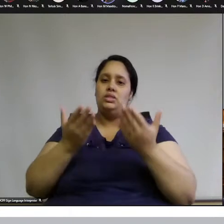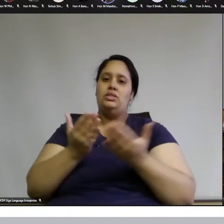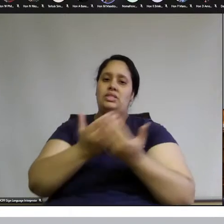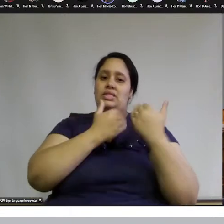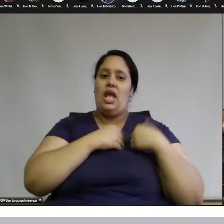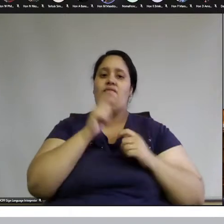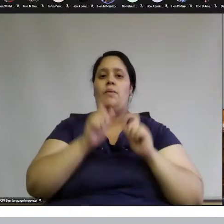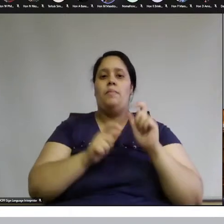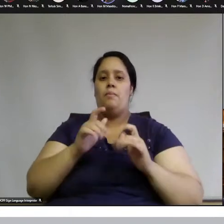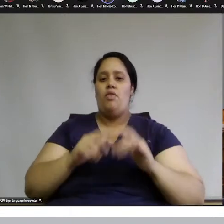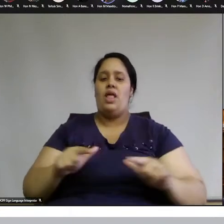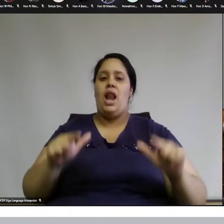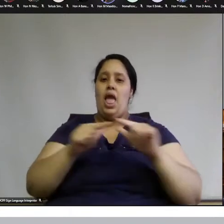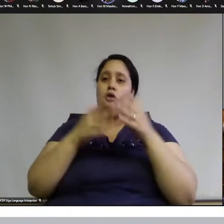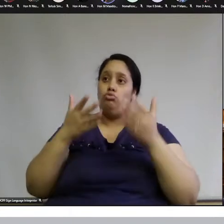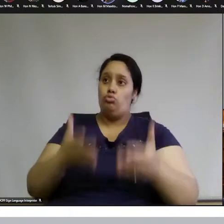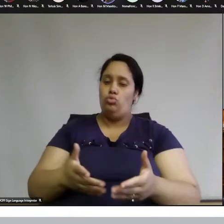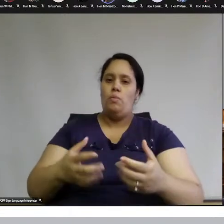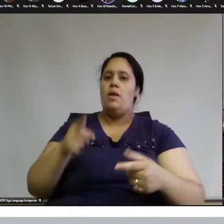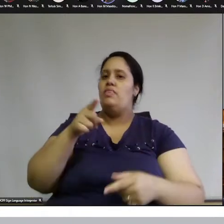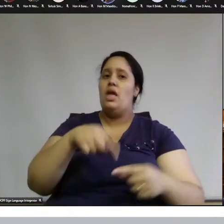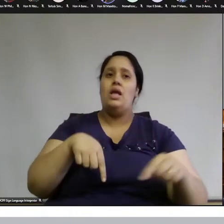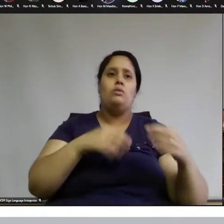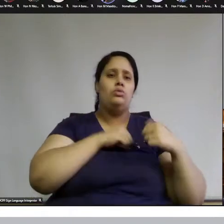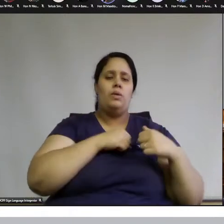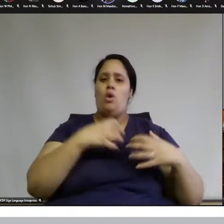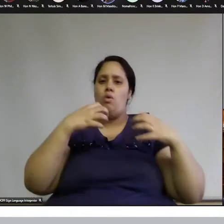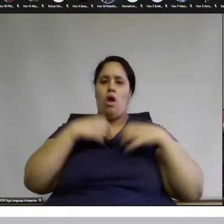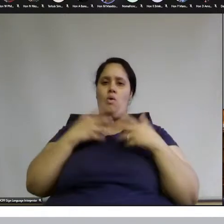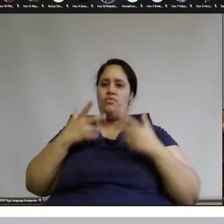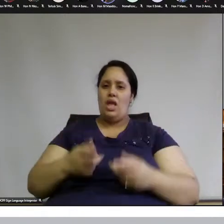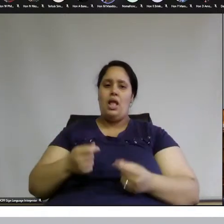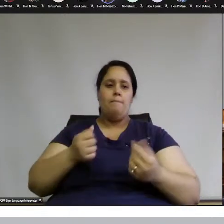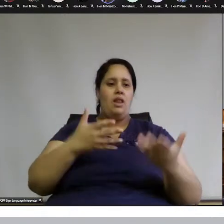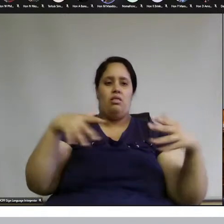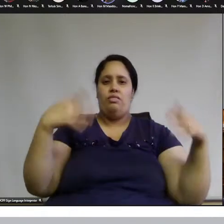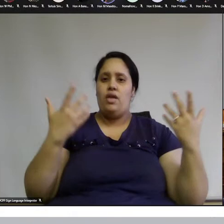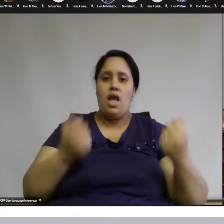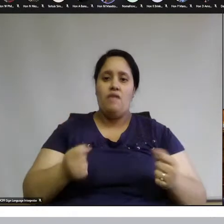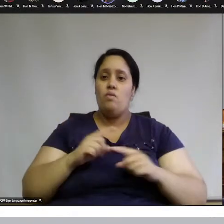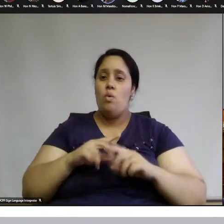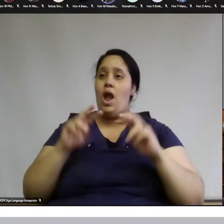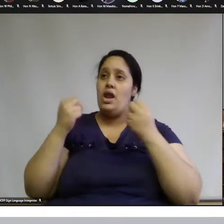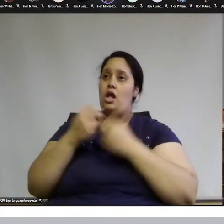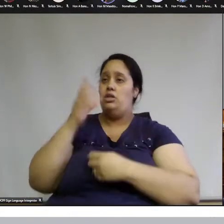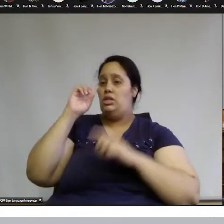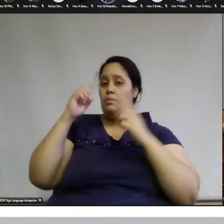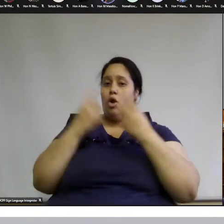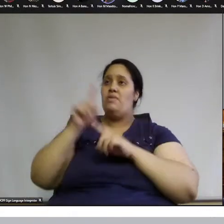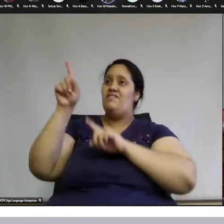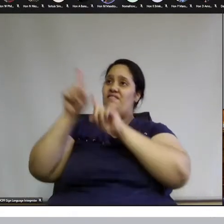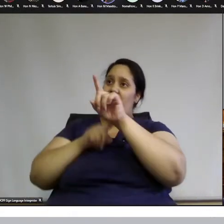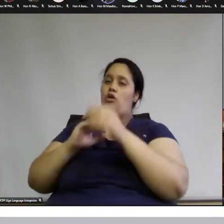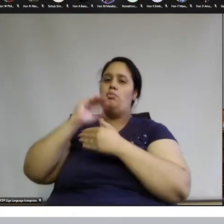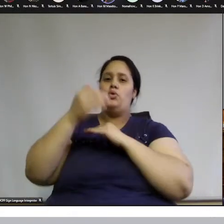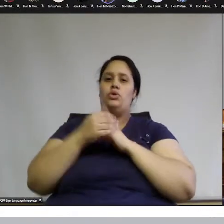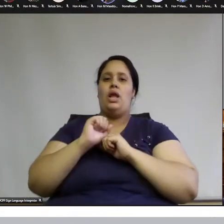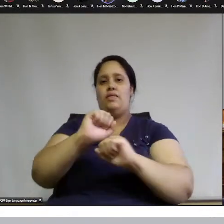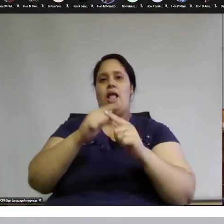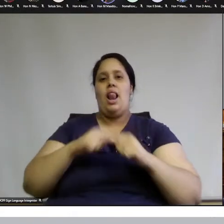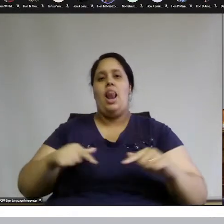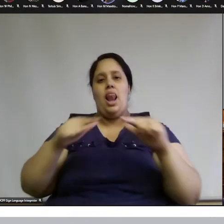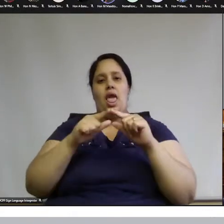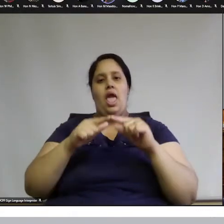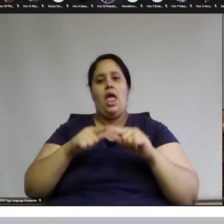on the land that it doesn't own, with money it doesn't have, because the national department failed to protect its land or